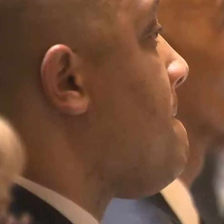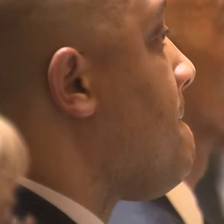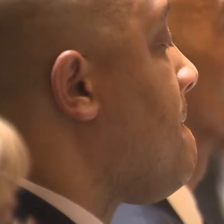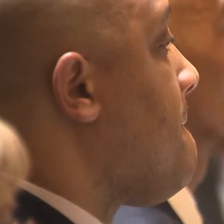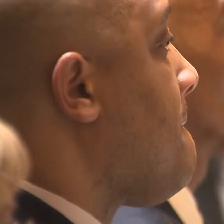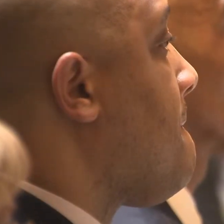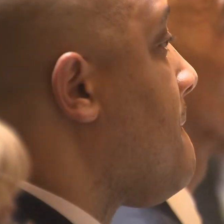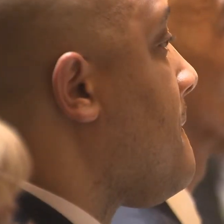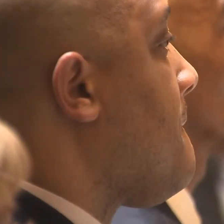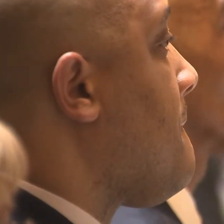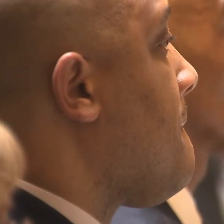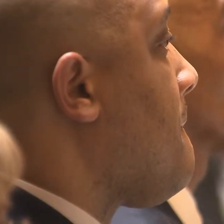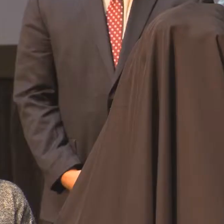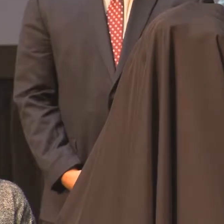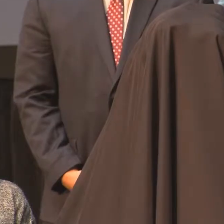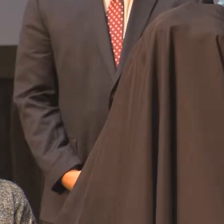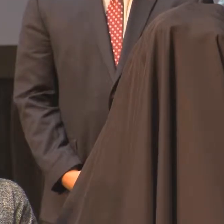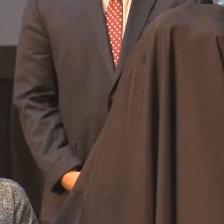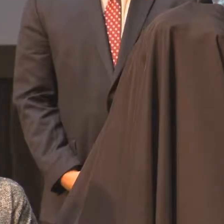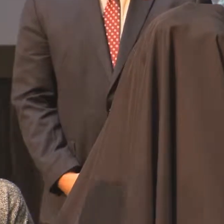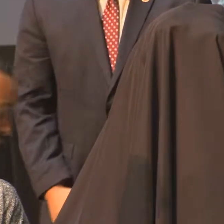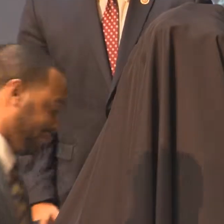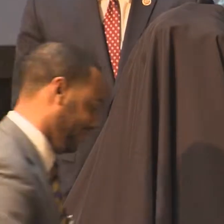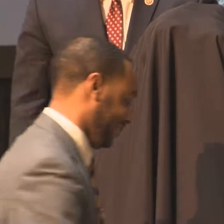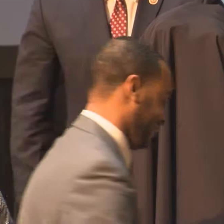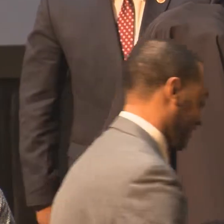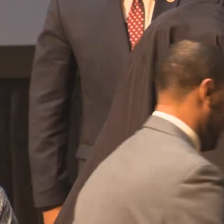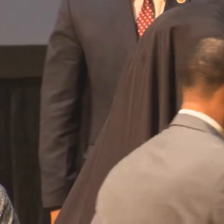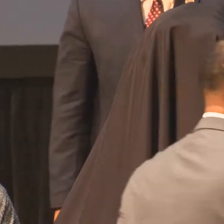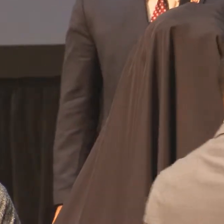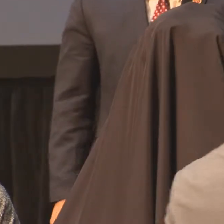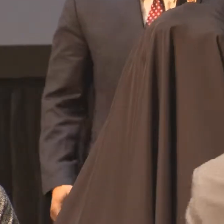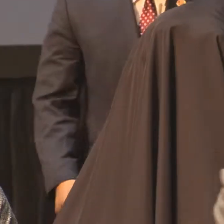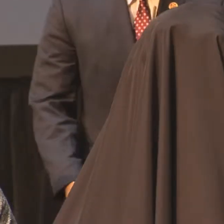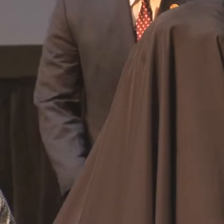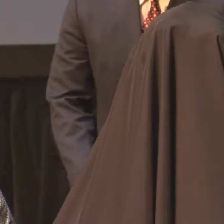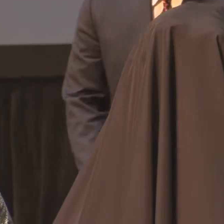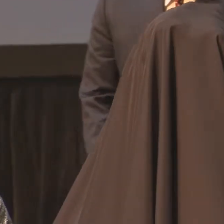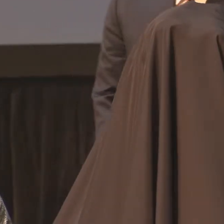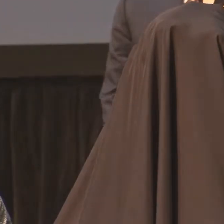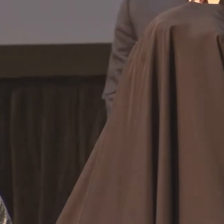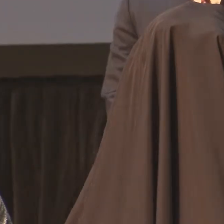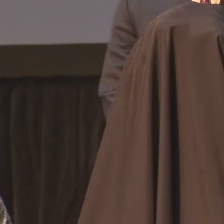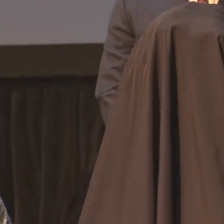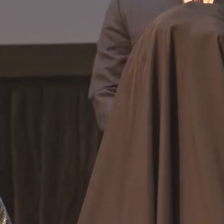blessed by the best. And now, ladies and gentlemen, without further ado,